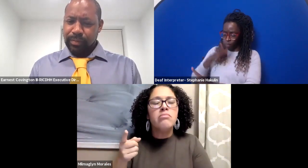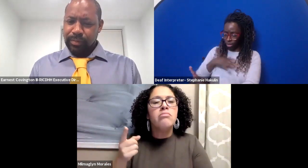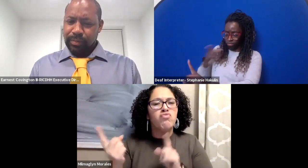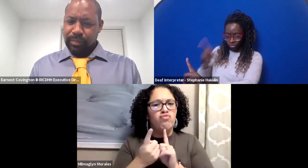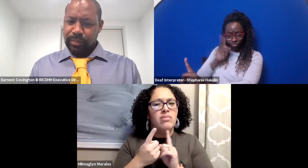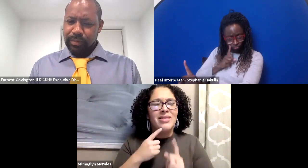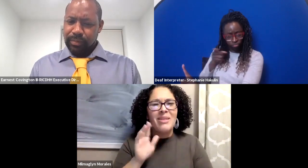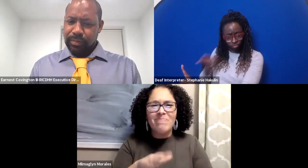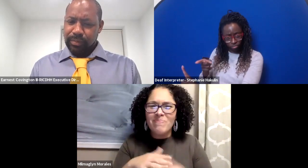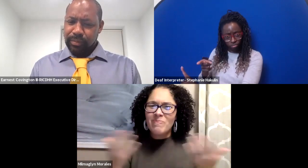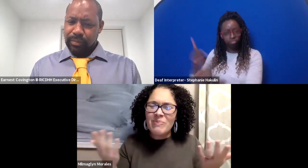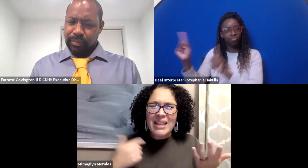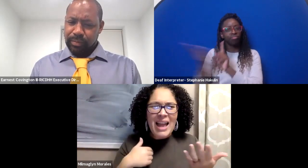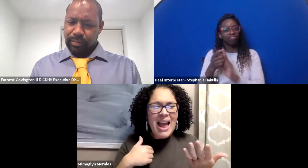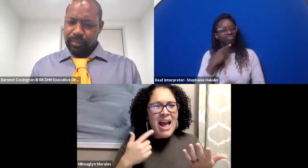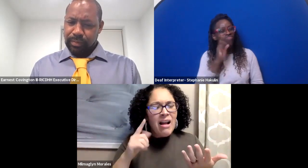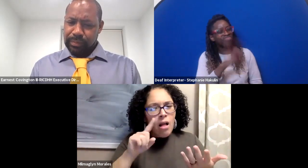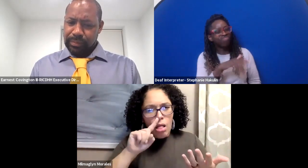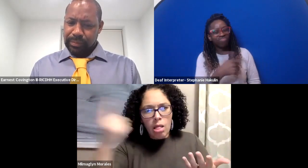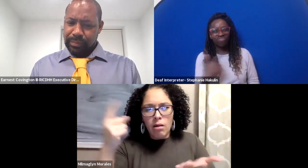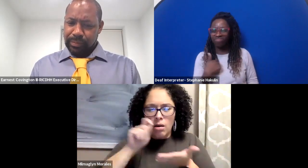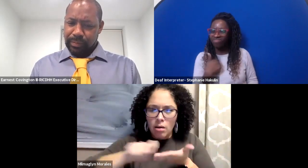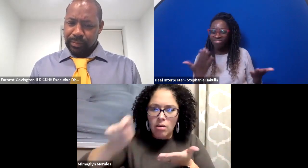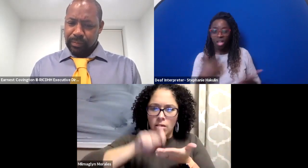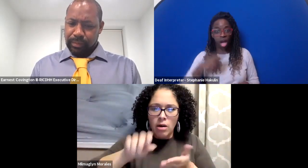And there was a woman, a deaf person, who approached me.